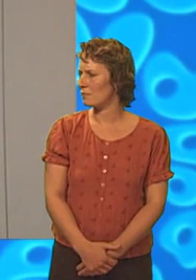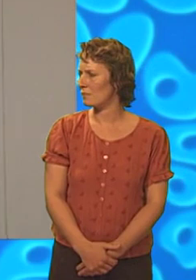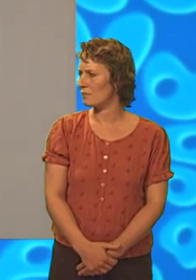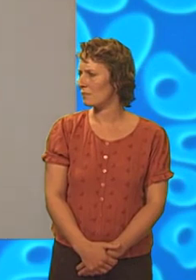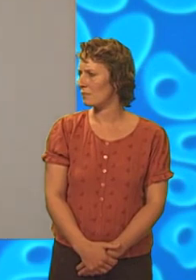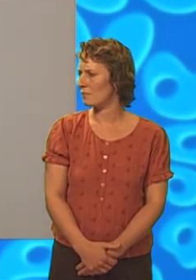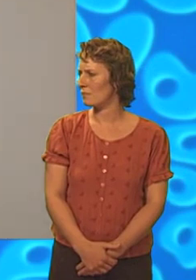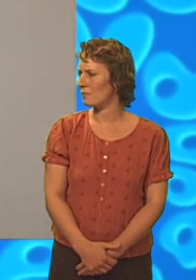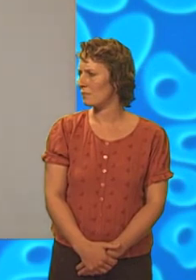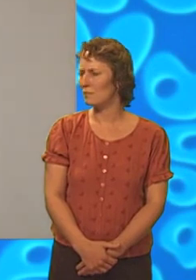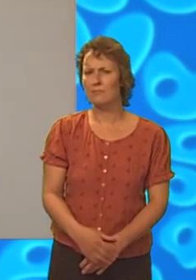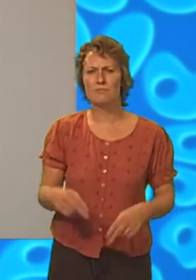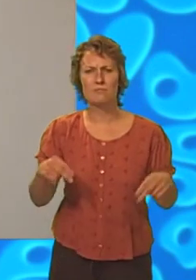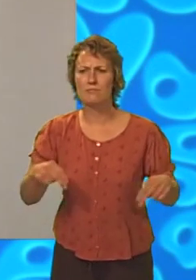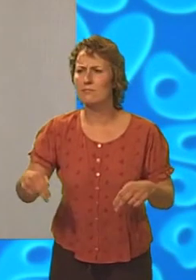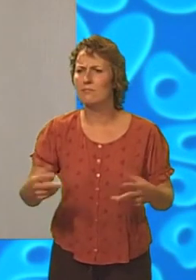Pippin?